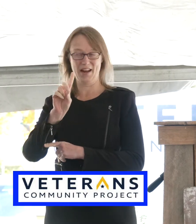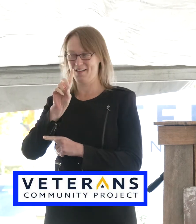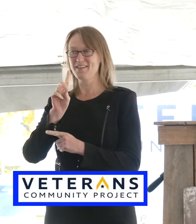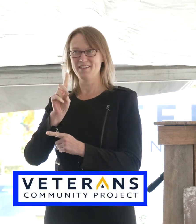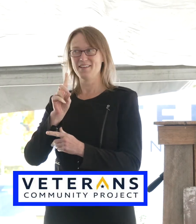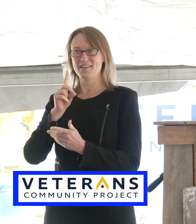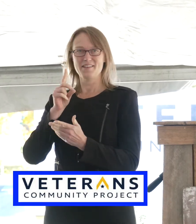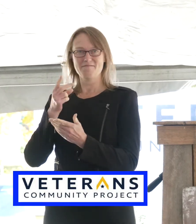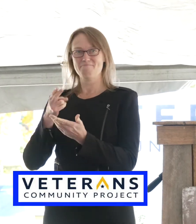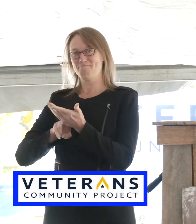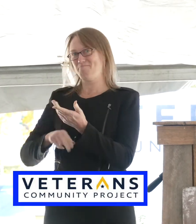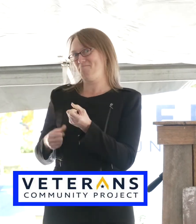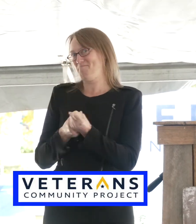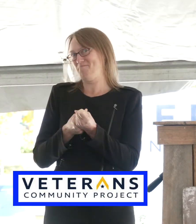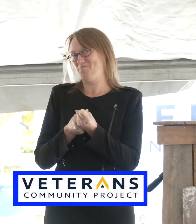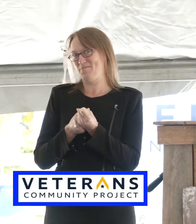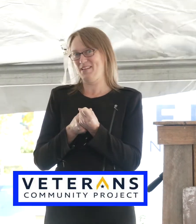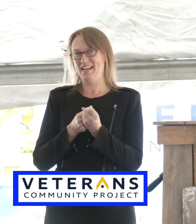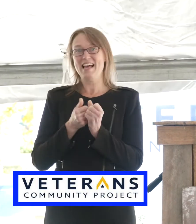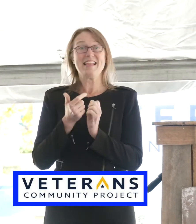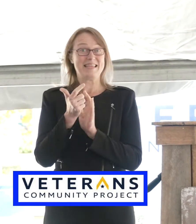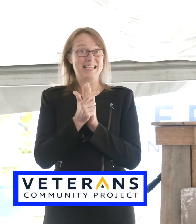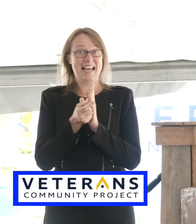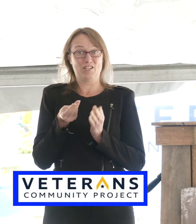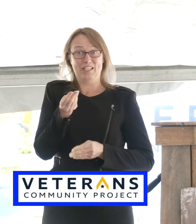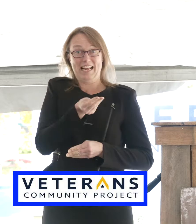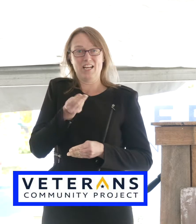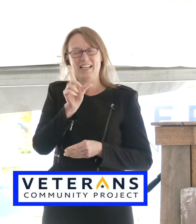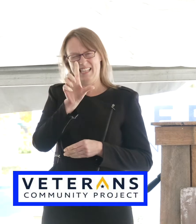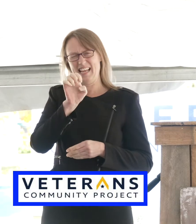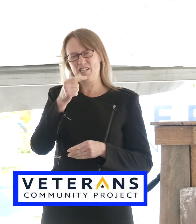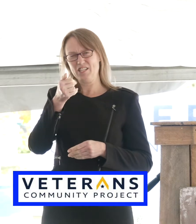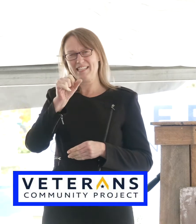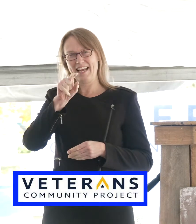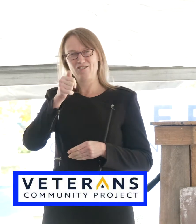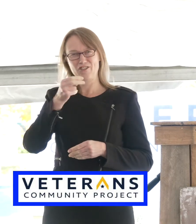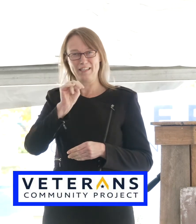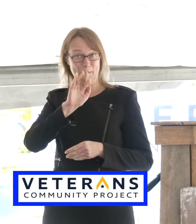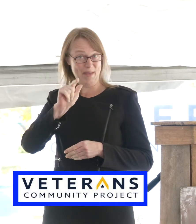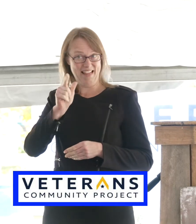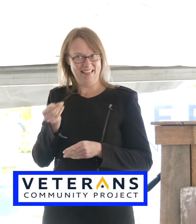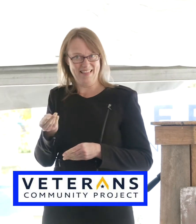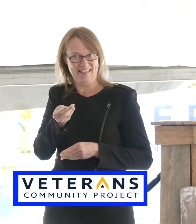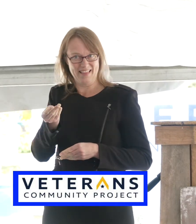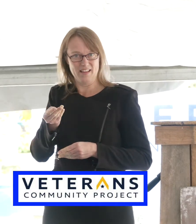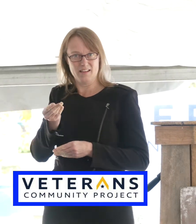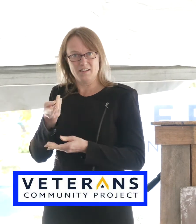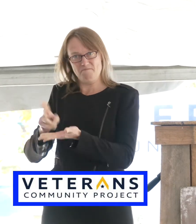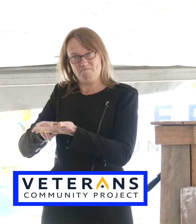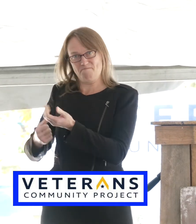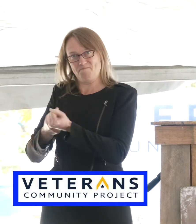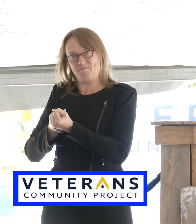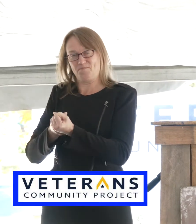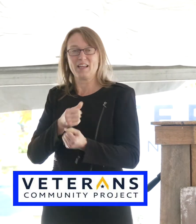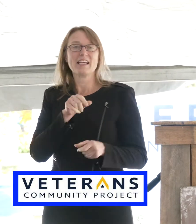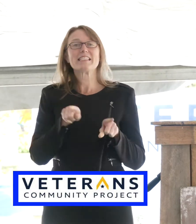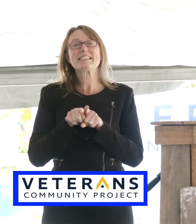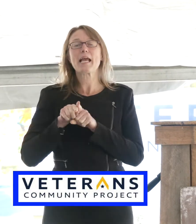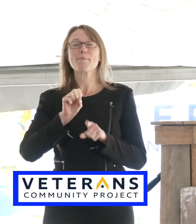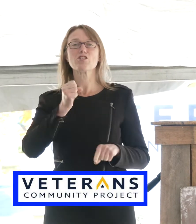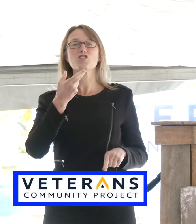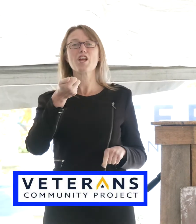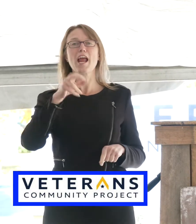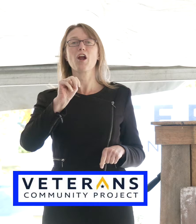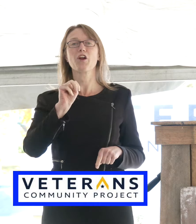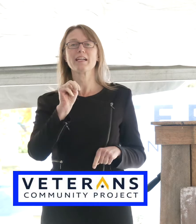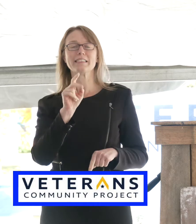the legislation, we wouldn't be here today. Literally, we wouldn't be here today. As well as Sharon Tyus,